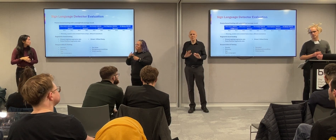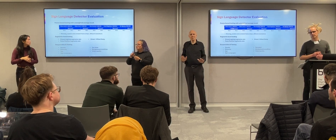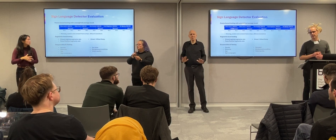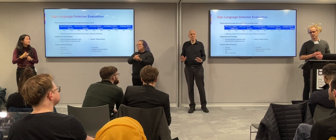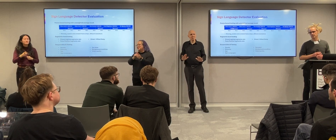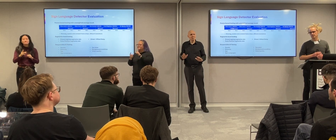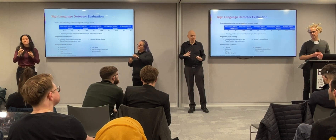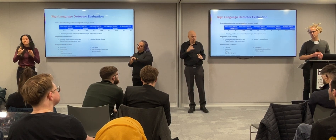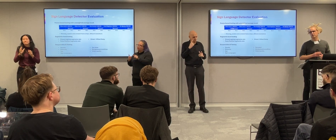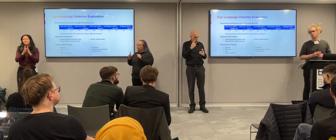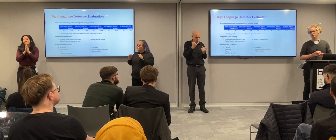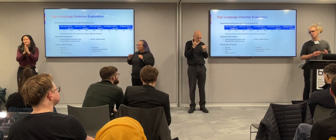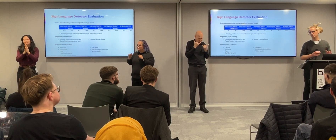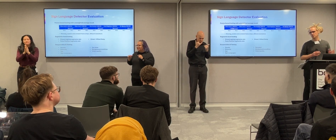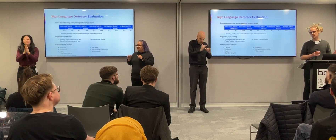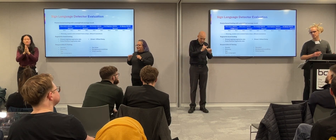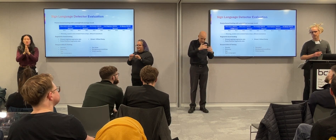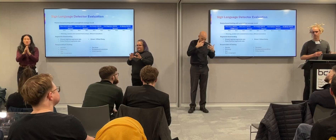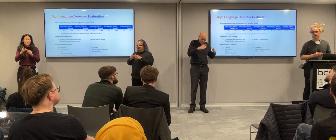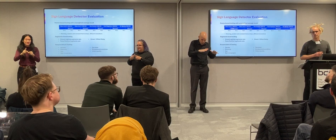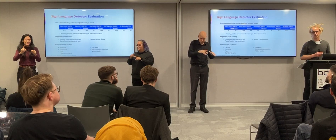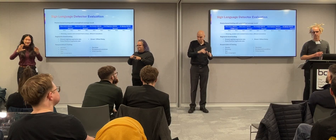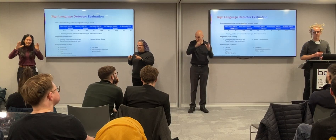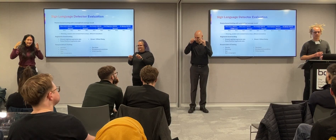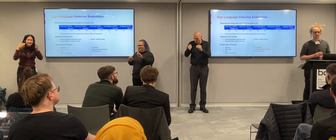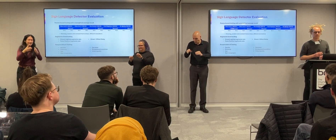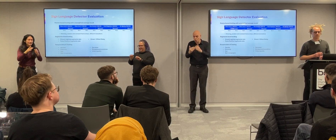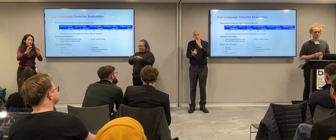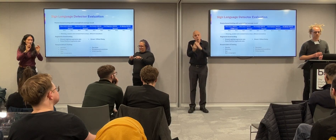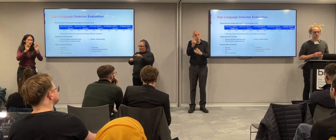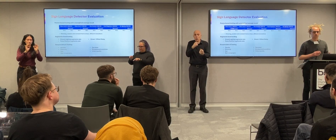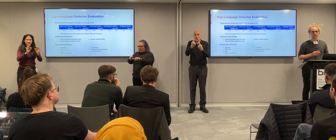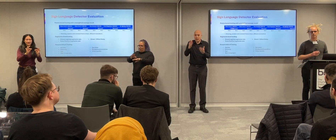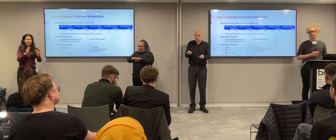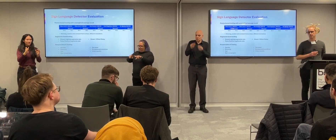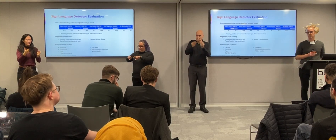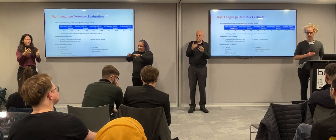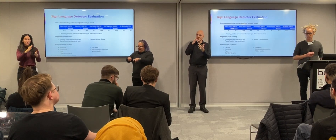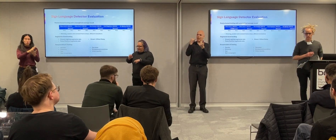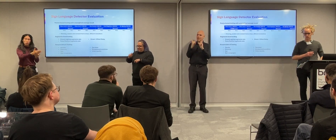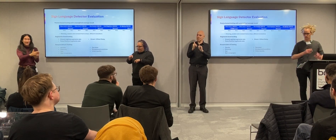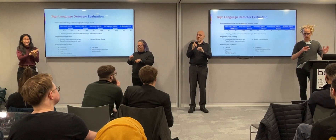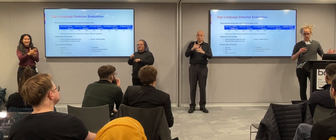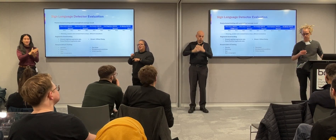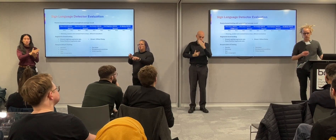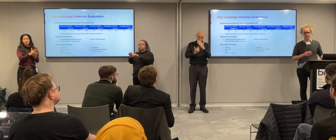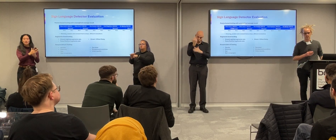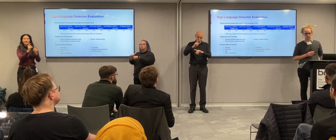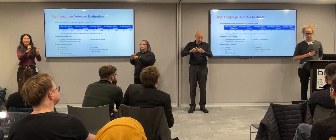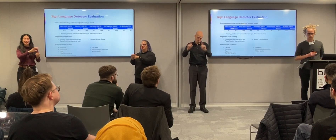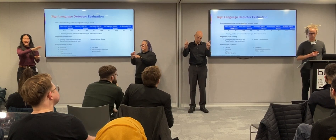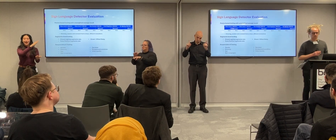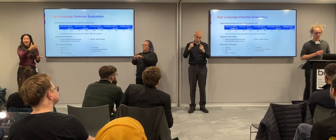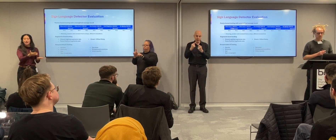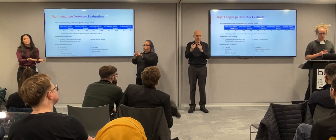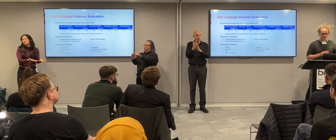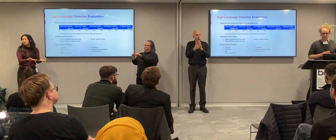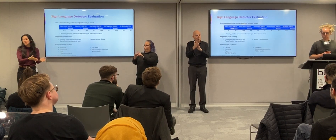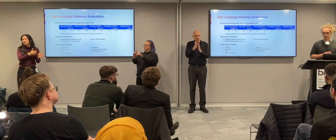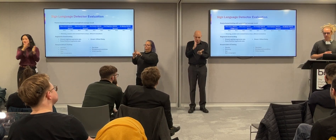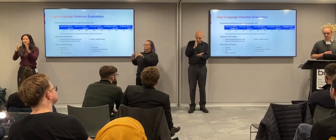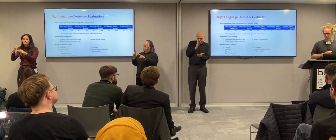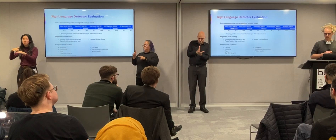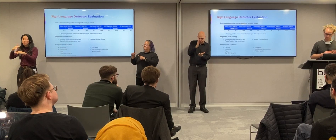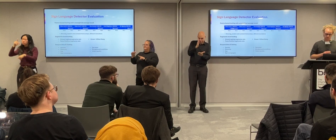translation data set, but actually just evaluate on the test set and train it kind of like on a variety of